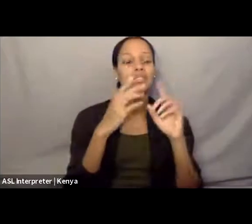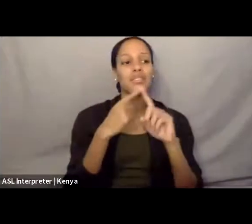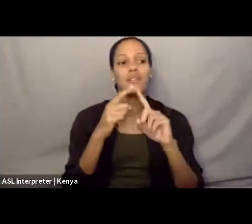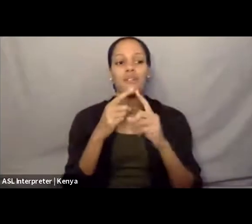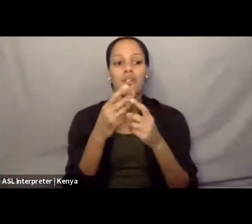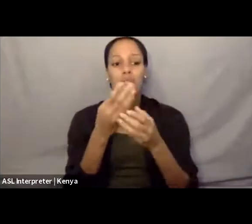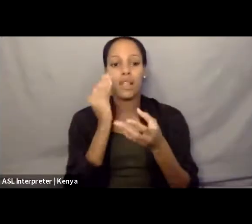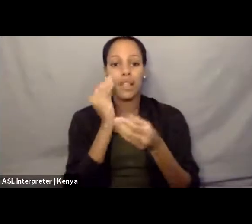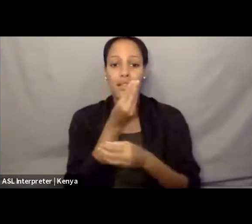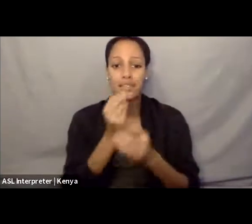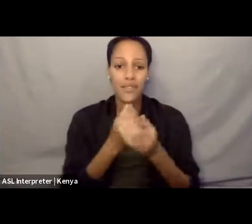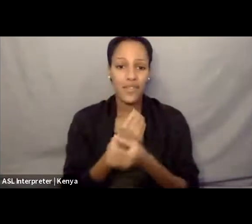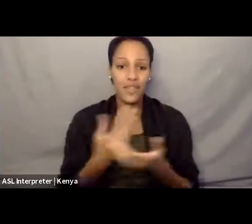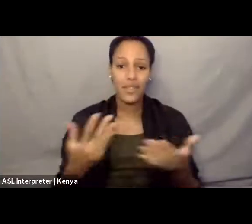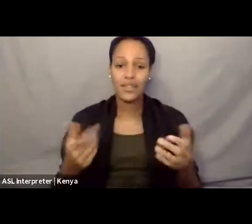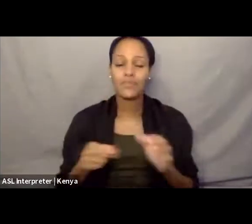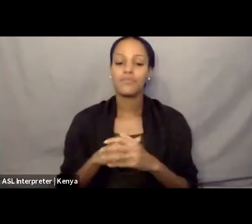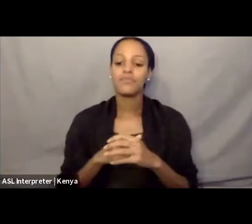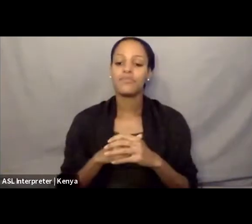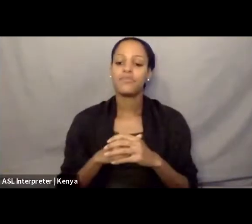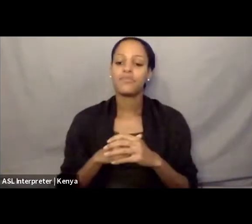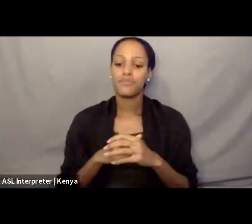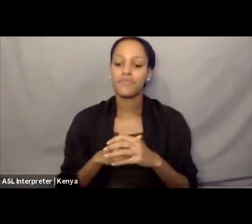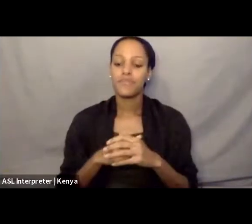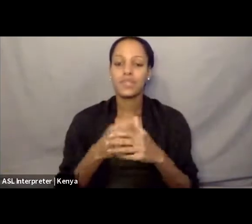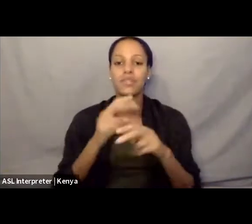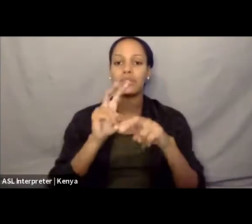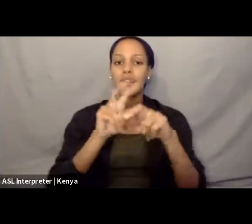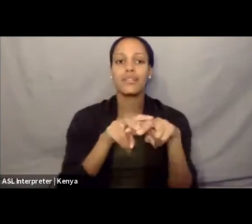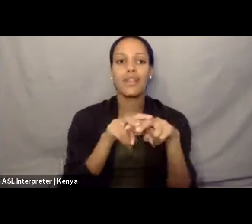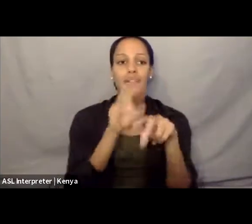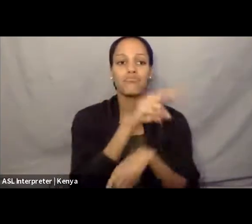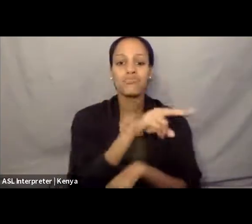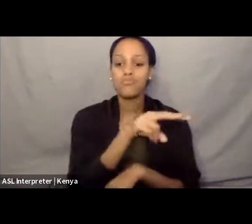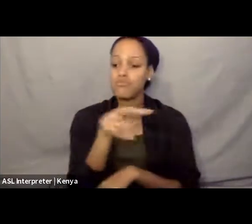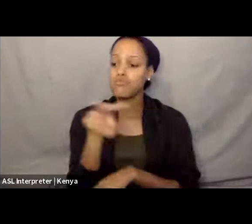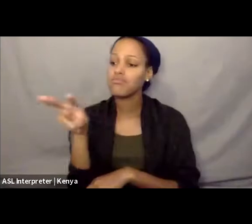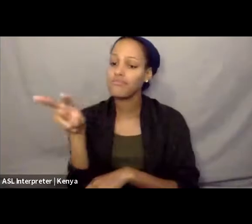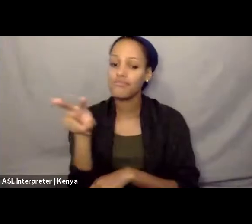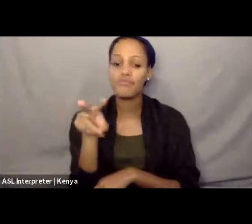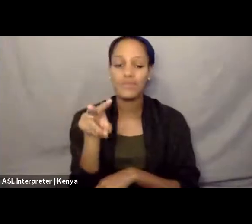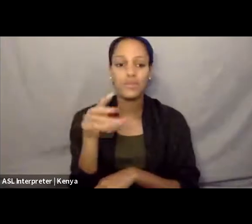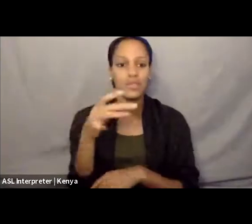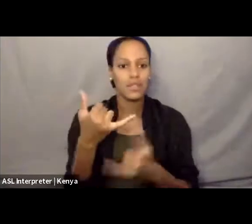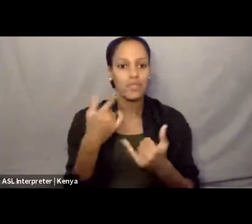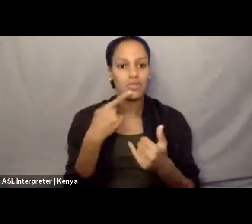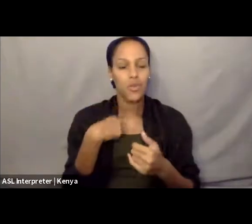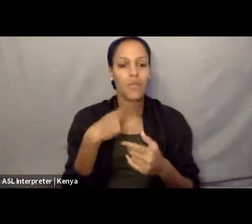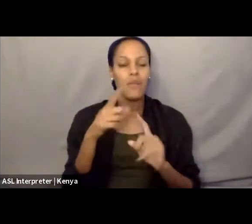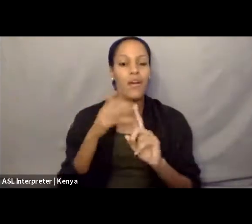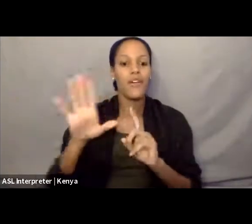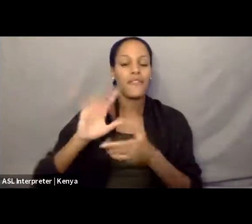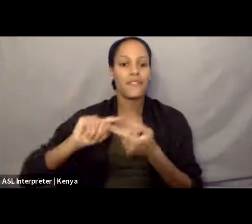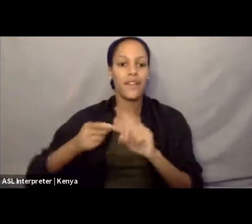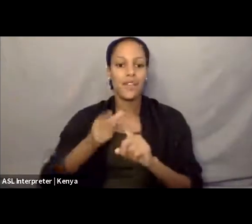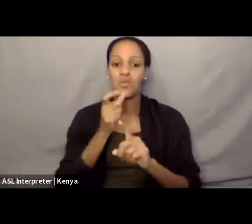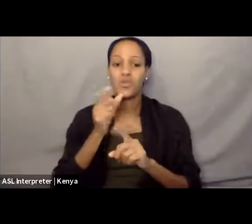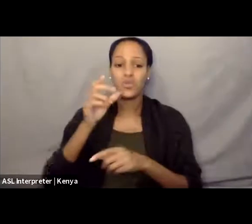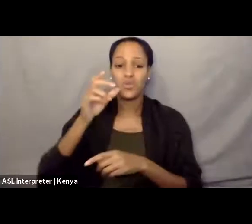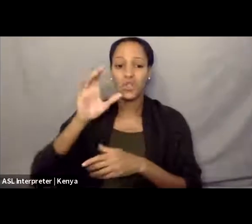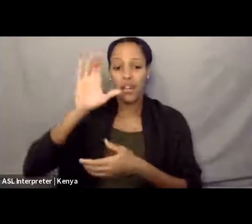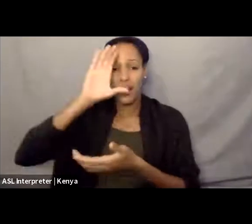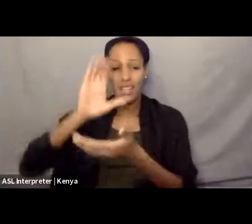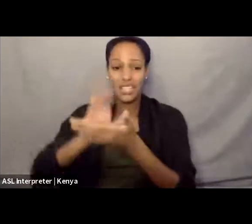beehives, we sat down on the deck overlooking it all. And she got around to telling me about a friend of hers whose husband was ill